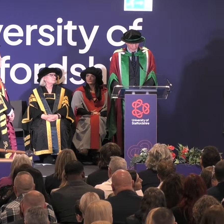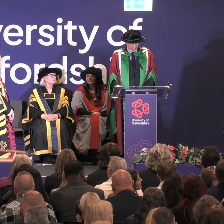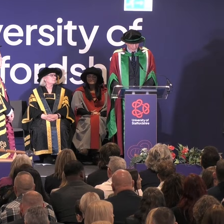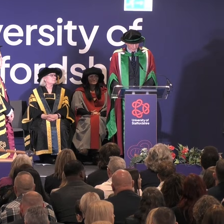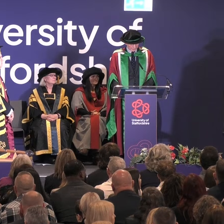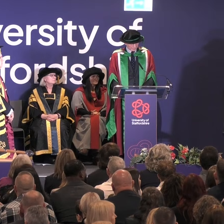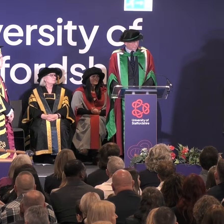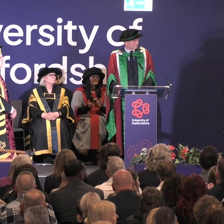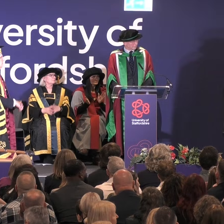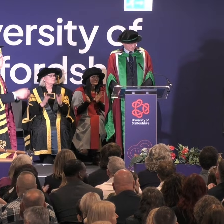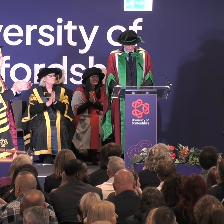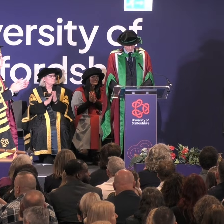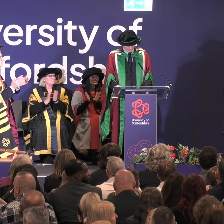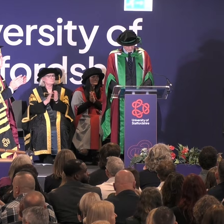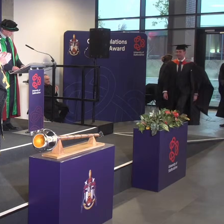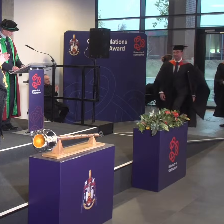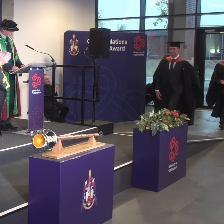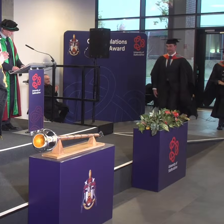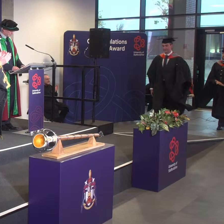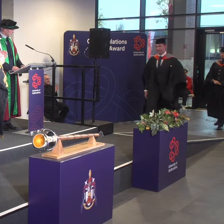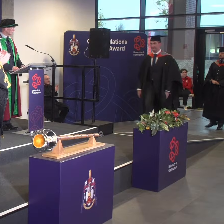Cameron Edgar.